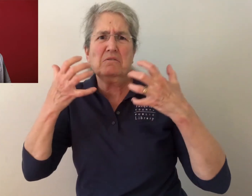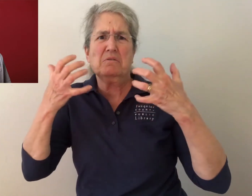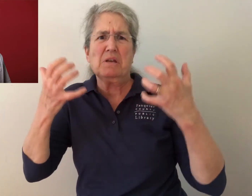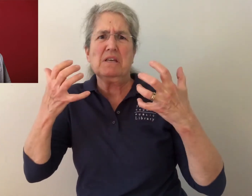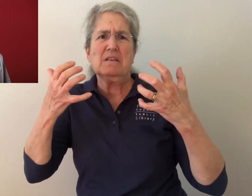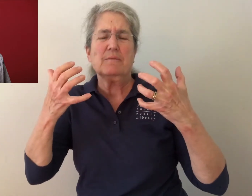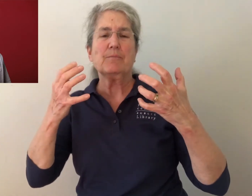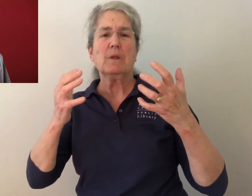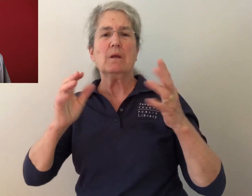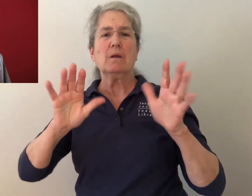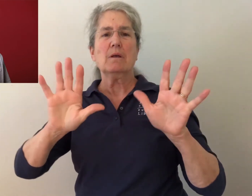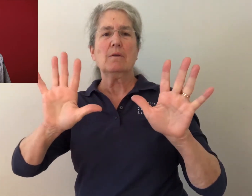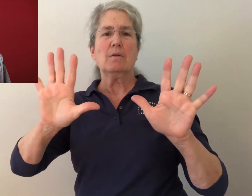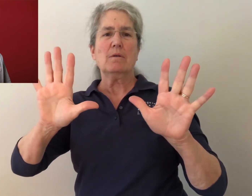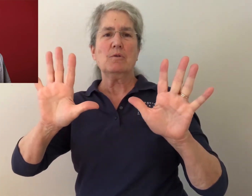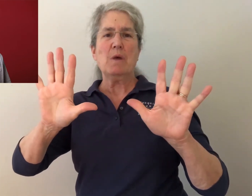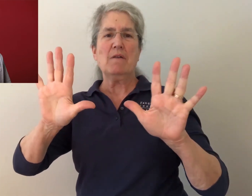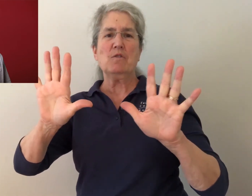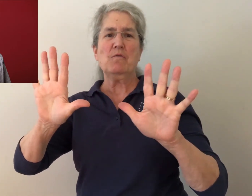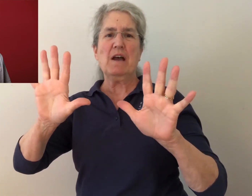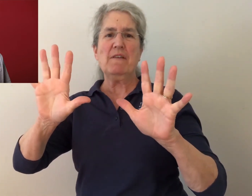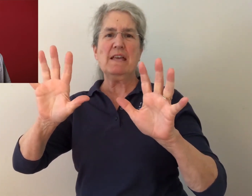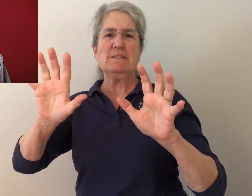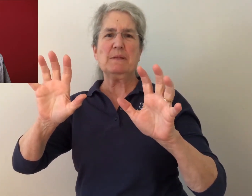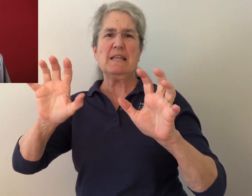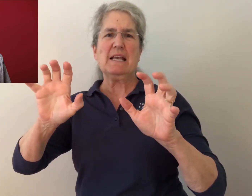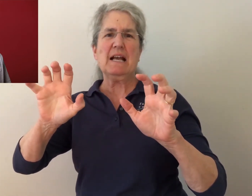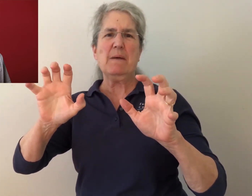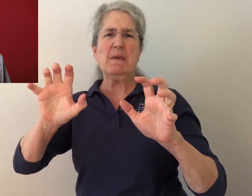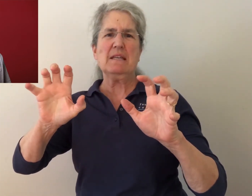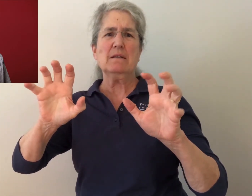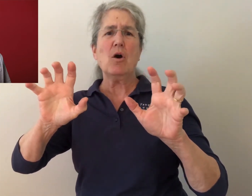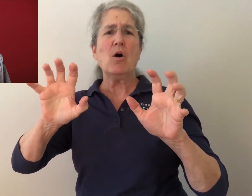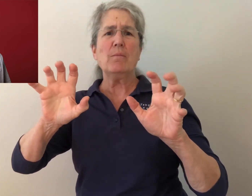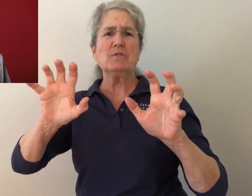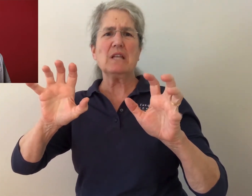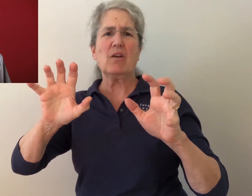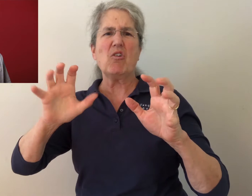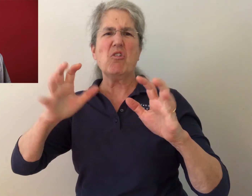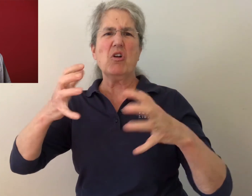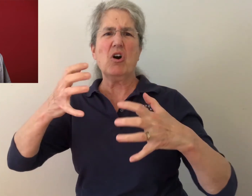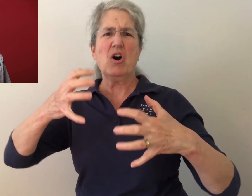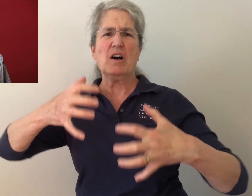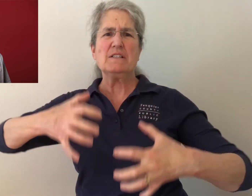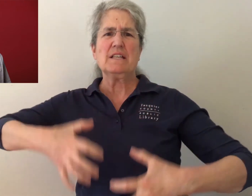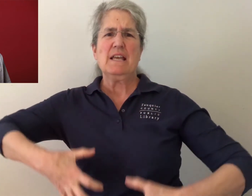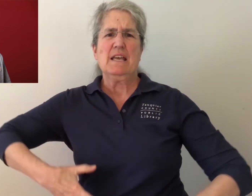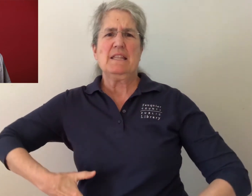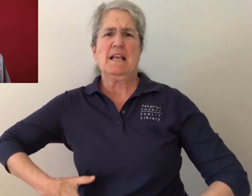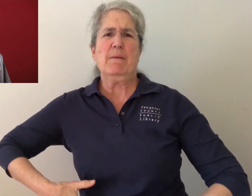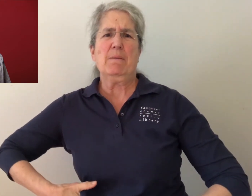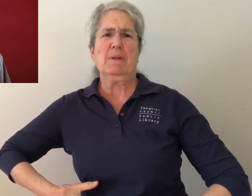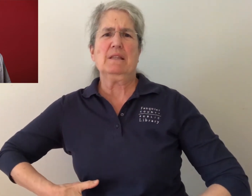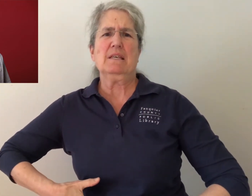Angry. You have your five hands, but they come in almost like claws, and they come up like this.